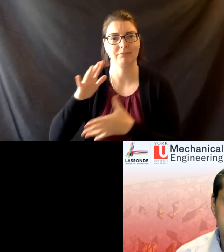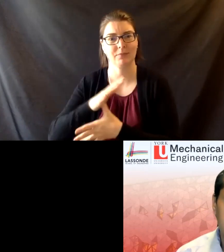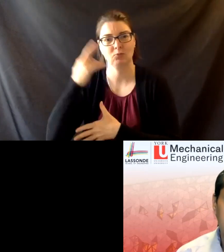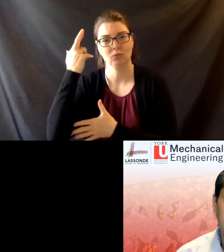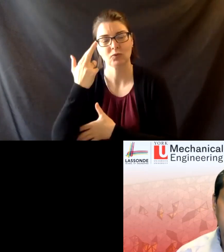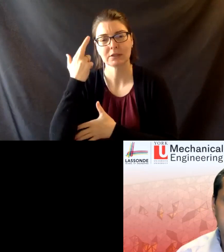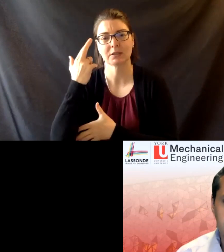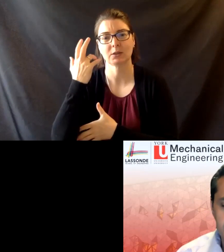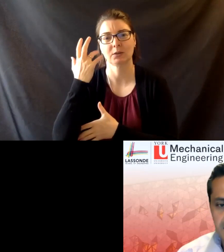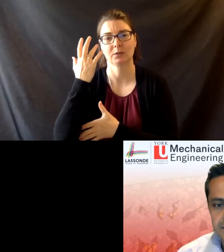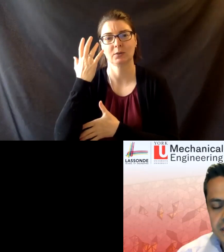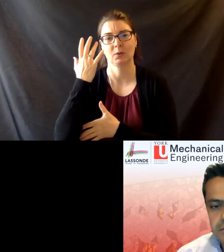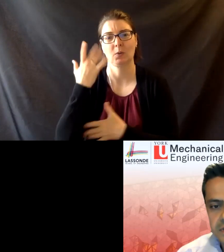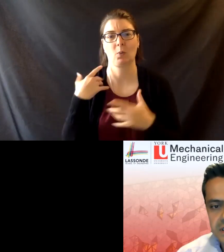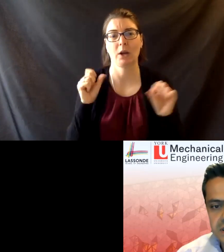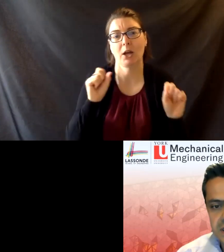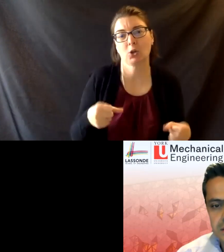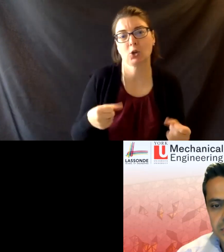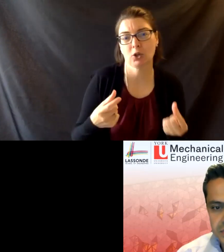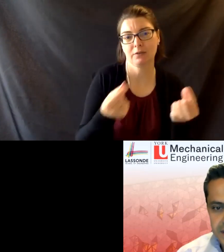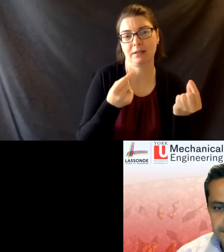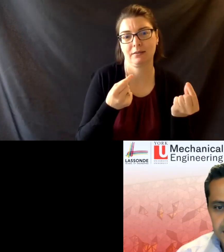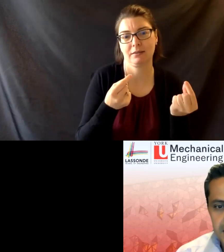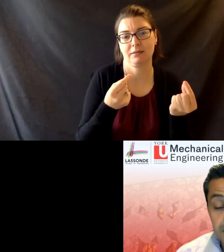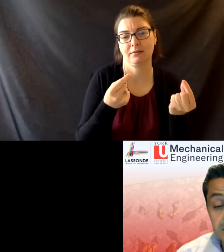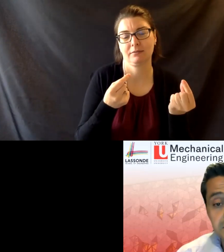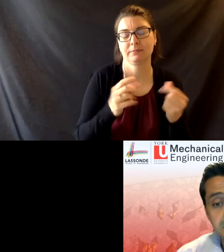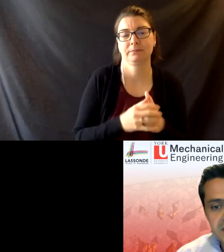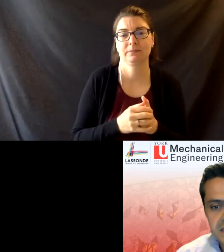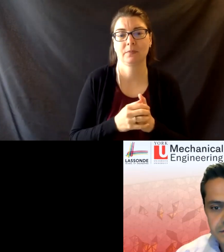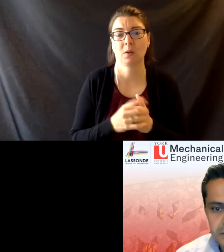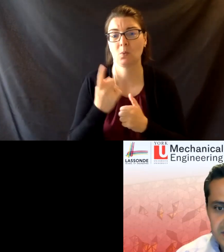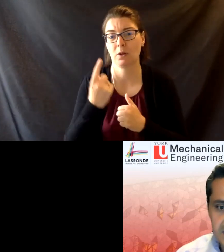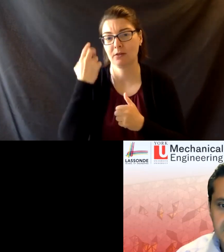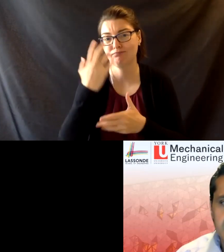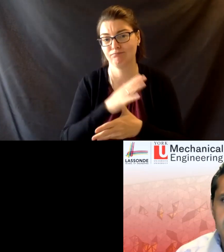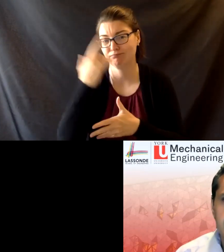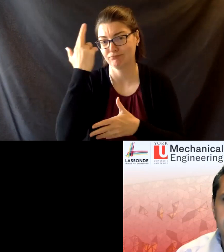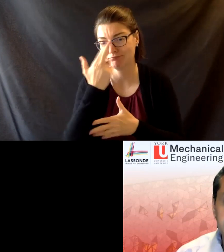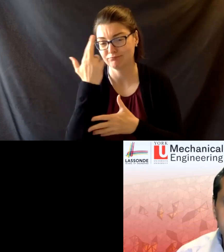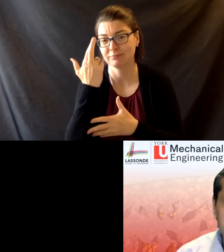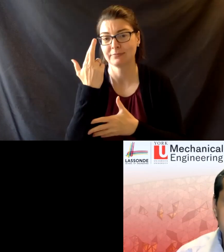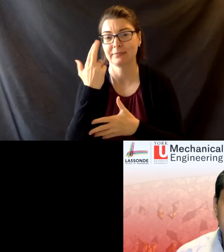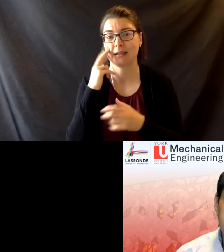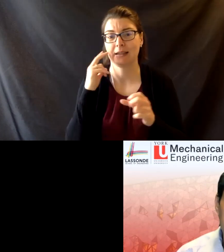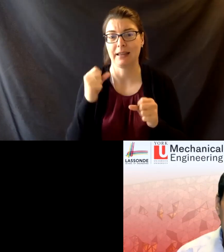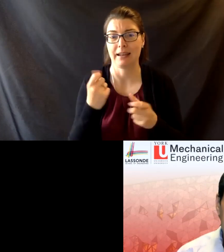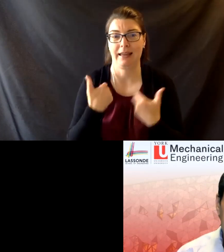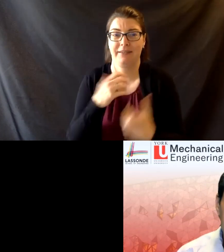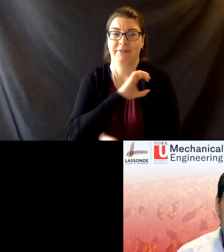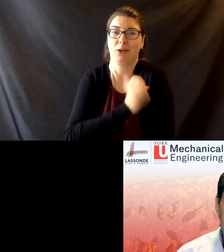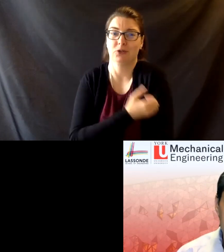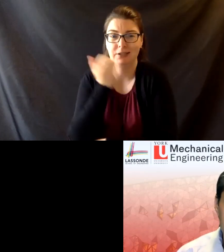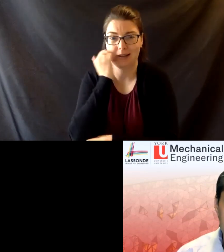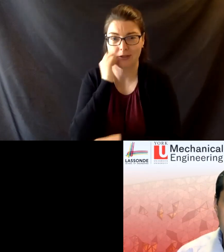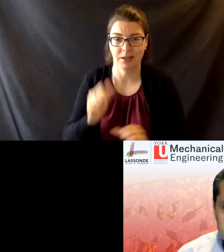behind what I could have accomplished by today. And one of the main reasons, of course, that I kind of gain energy on a daily basis